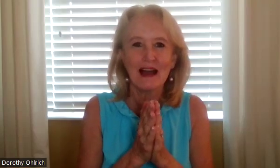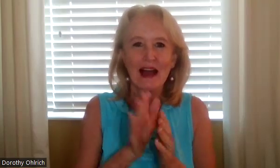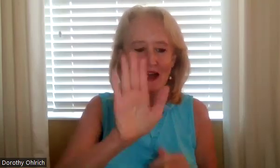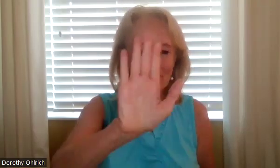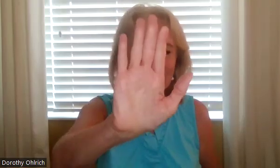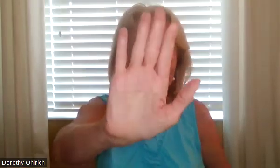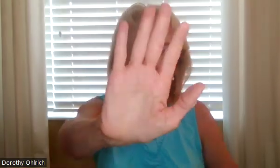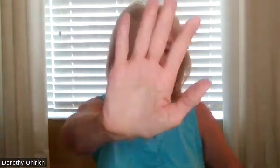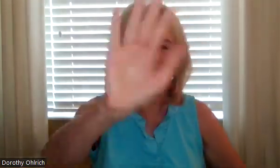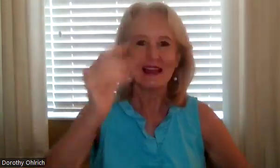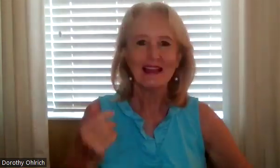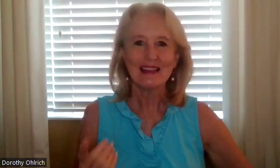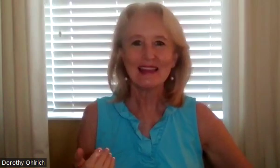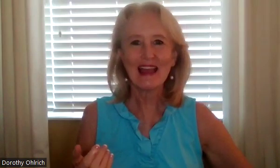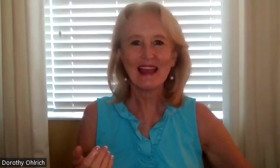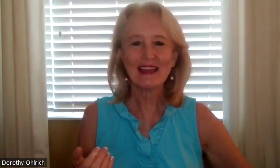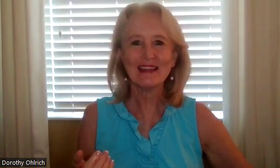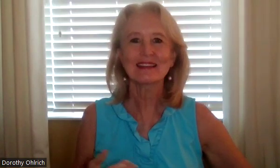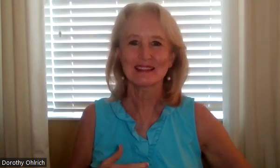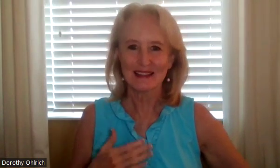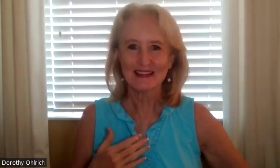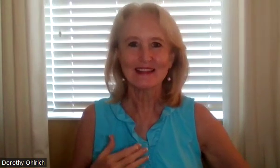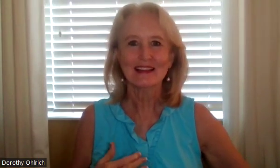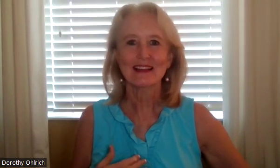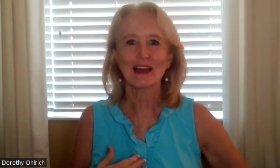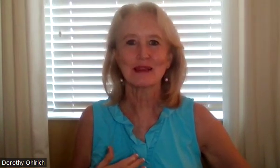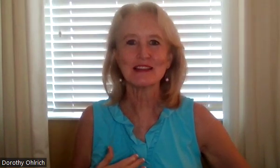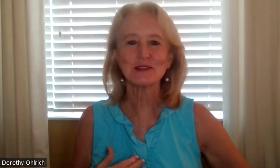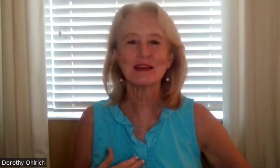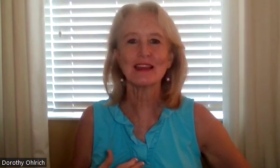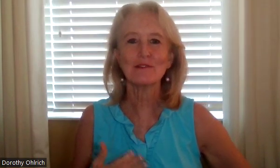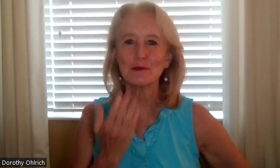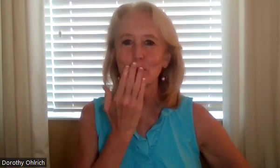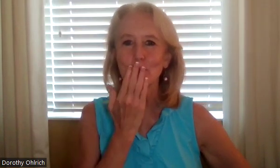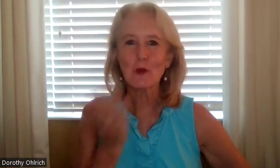High five. Yay! God bless you, and I love you.